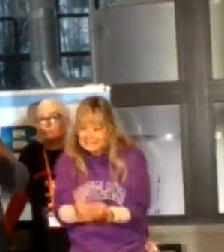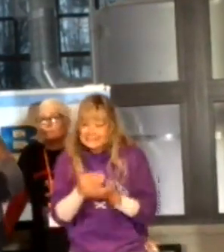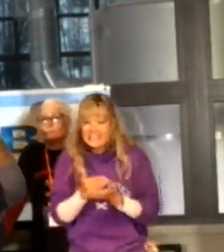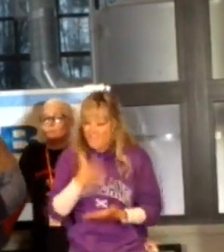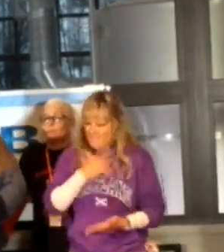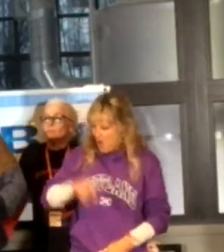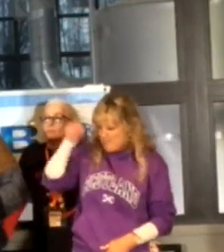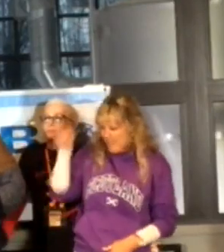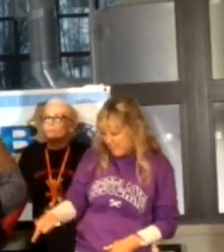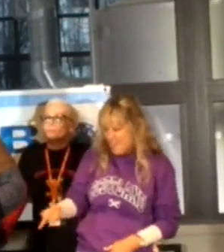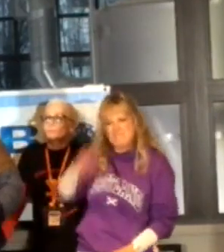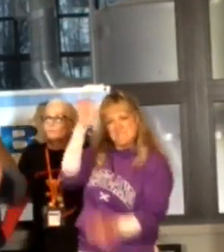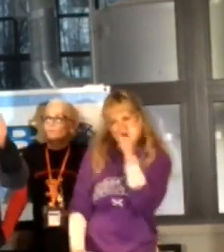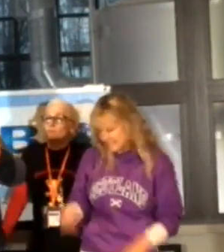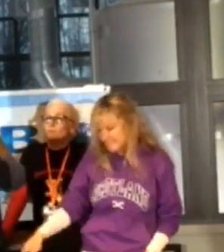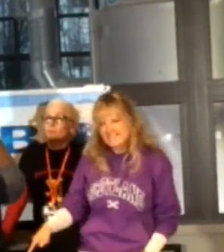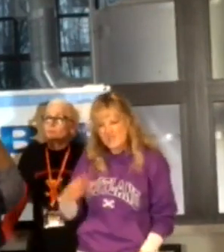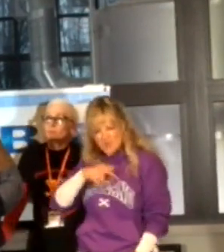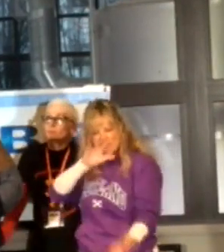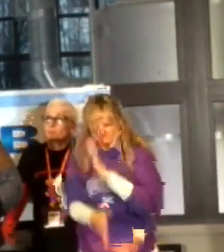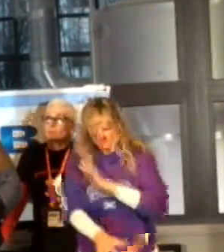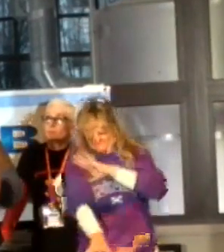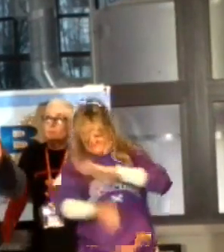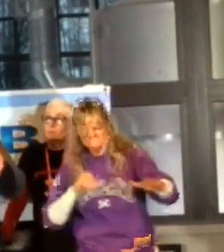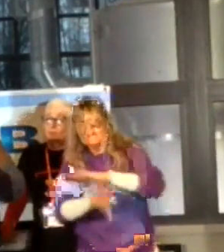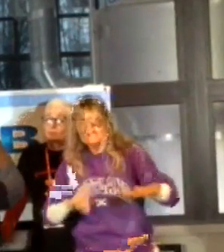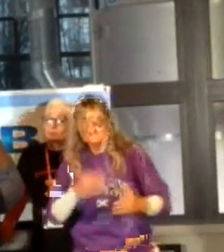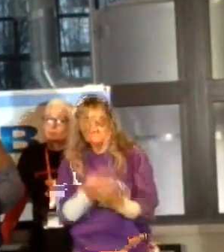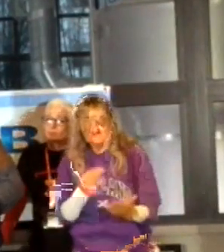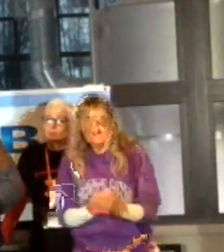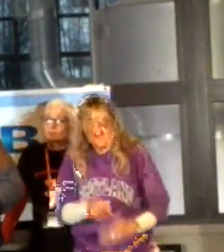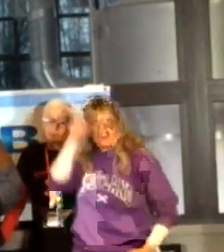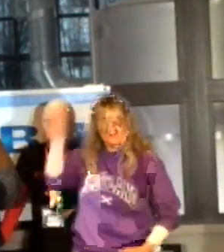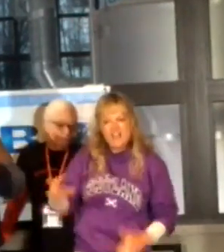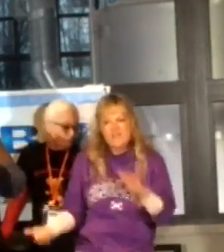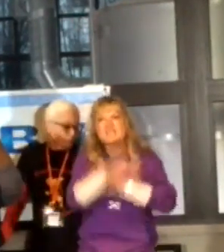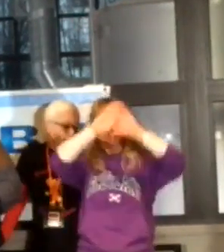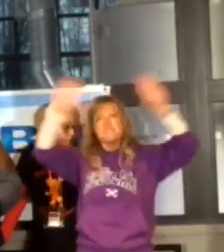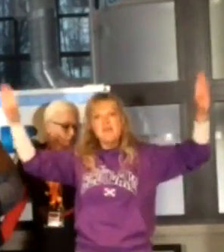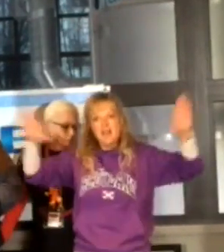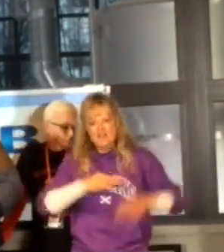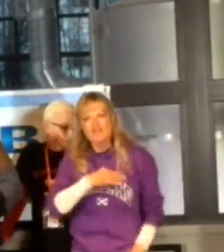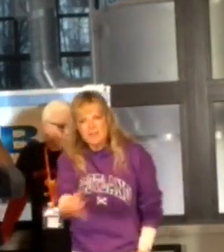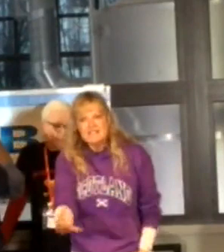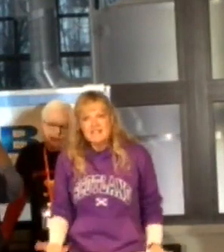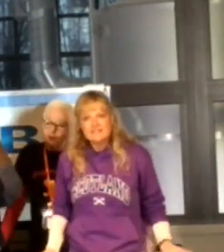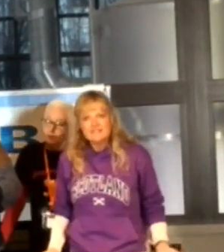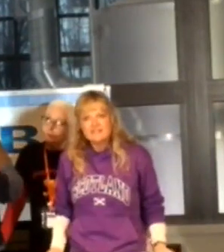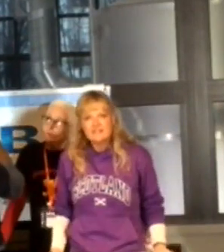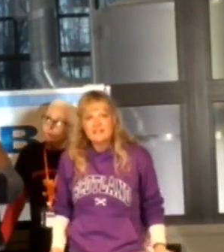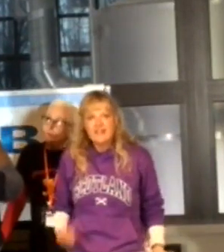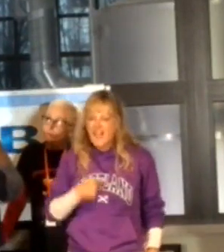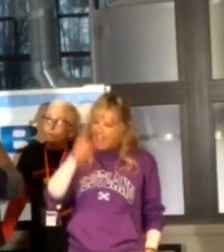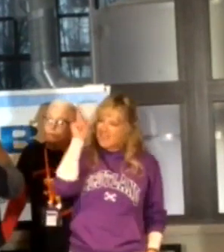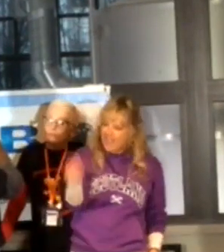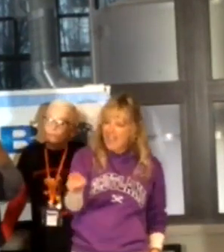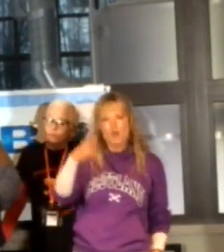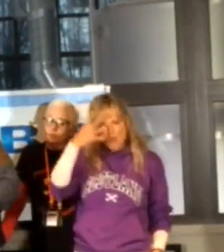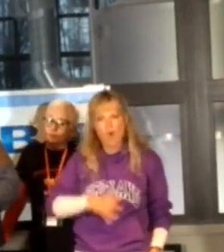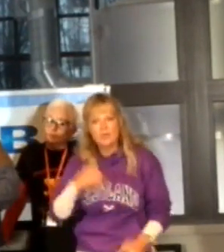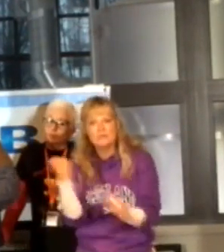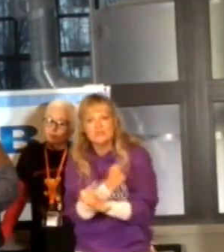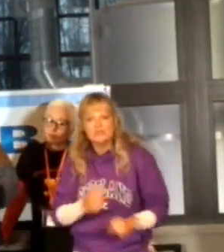these capitalist bastards who are going to destroy it. That's what All Under One Banner represents, and that is what we will be